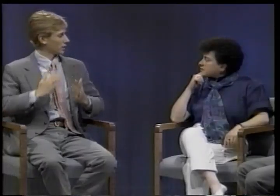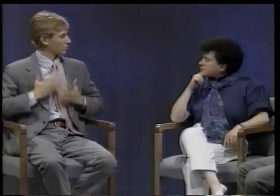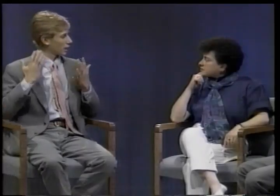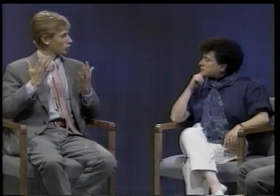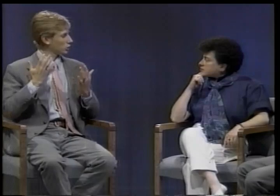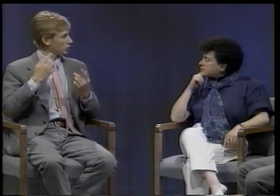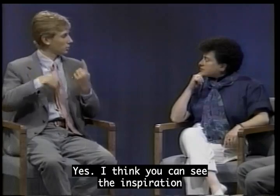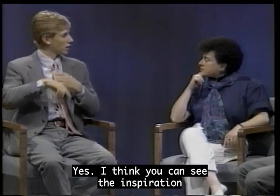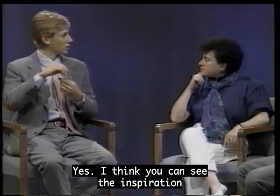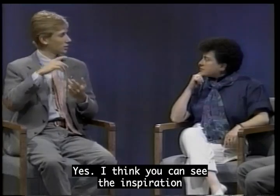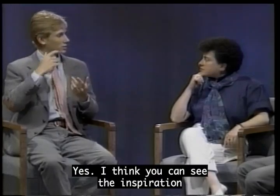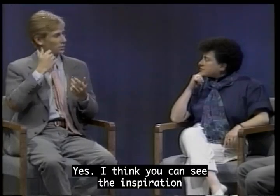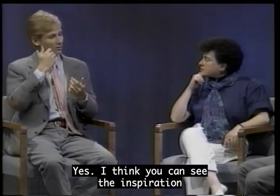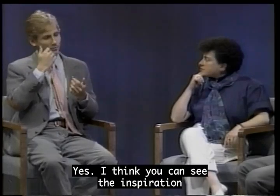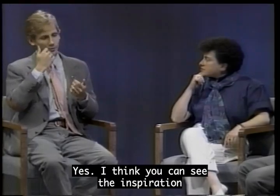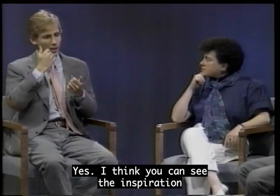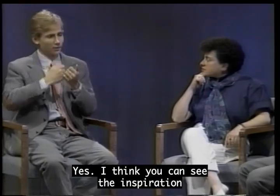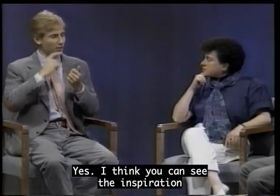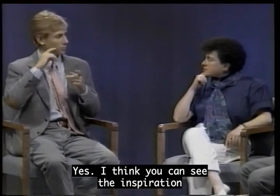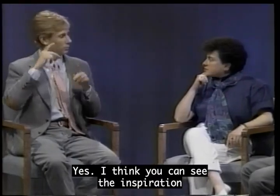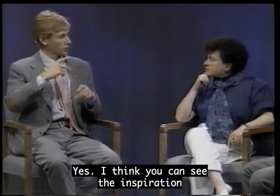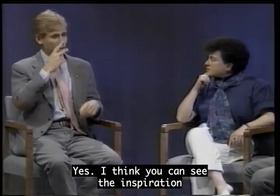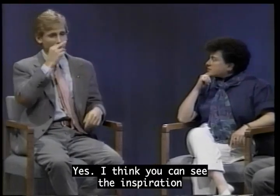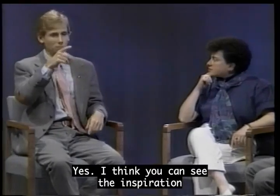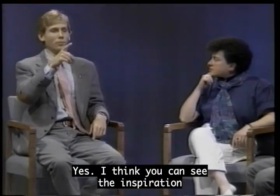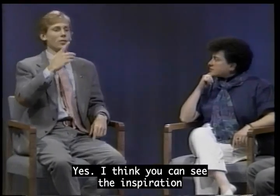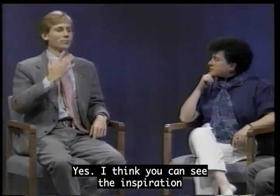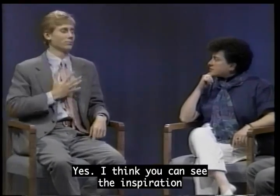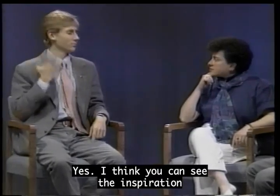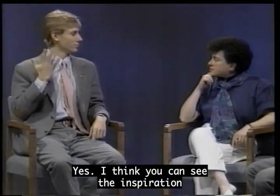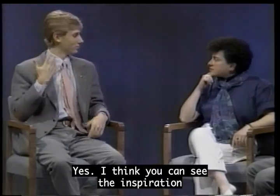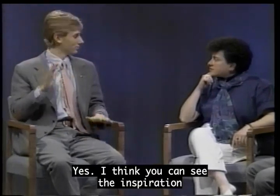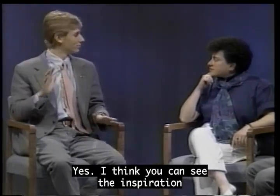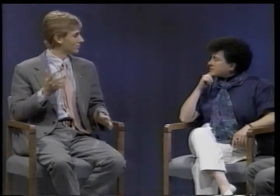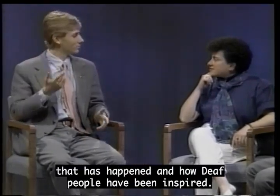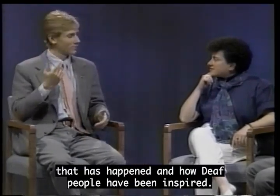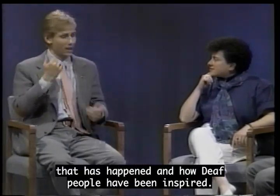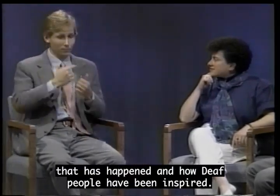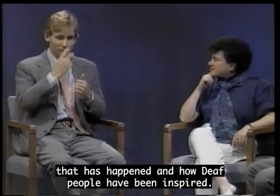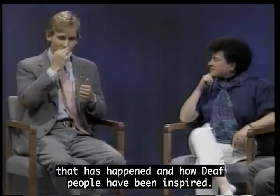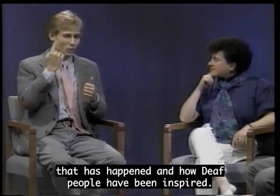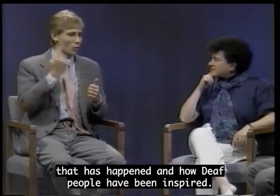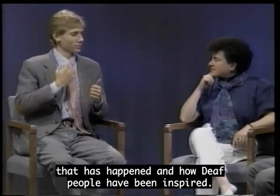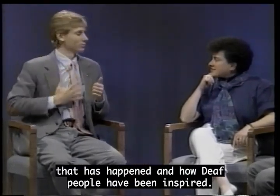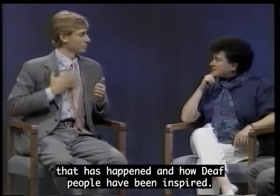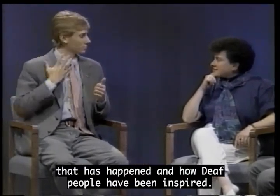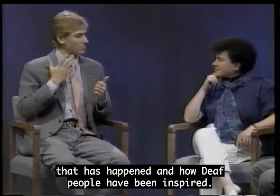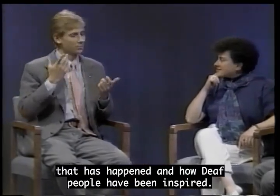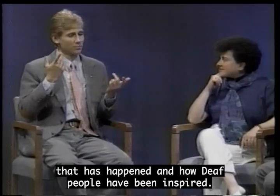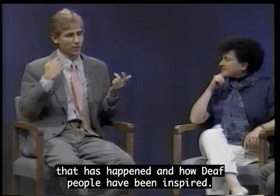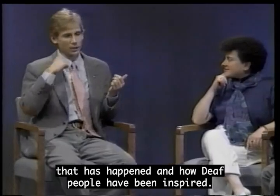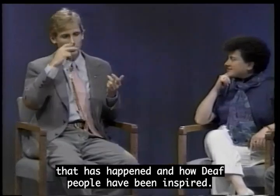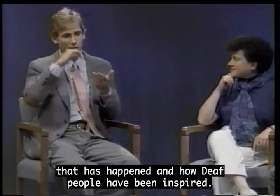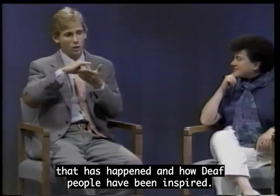Yes, I think you can see the inspiration that has happened and how deaf people have been inspired.